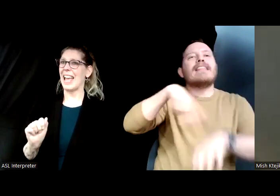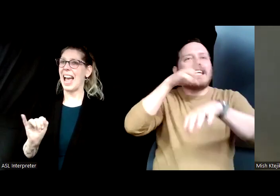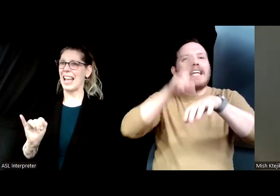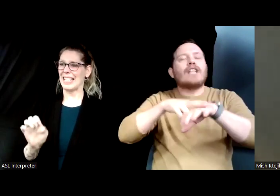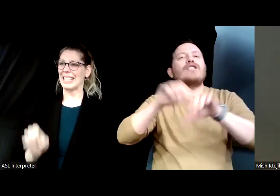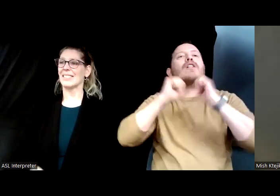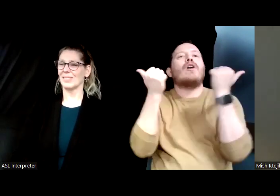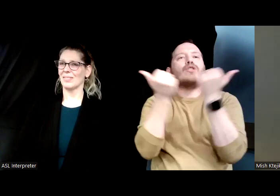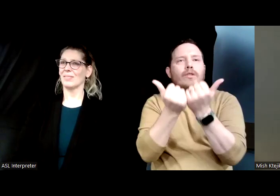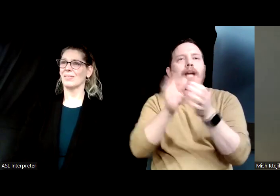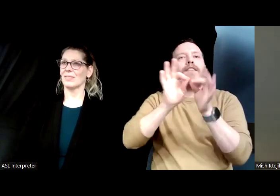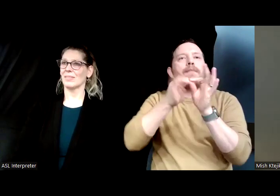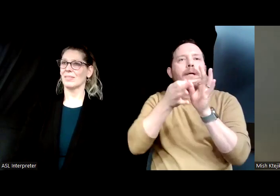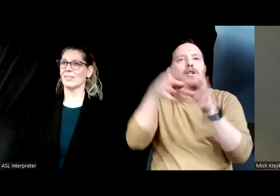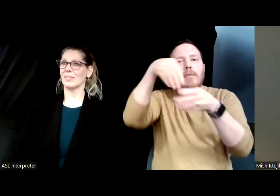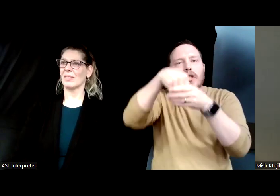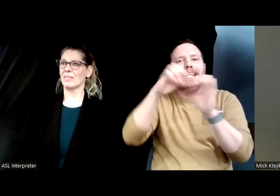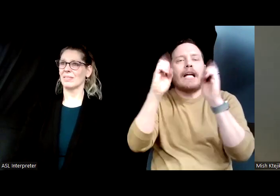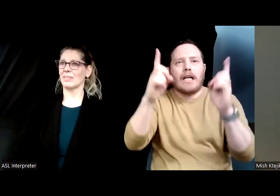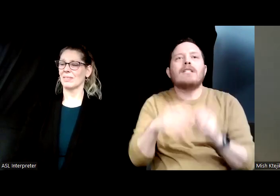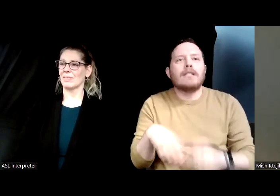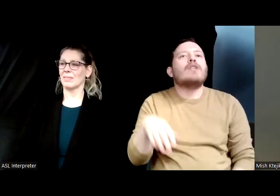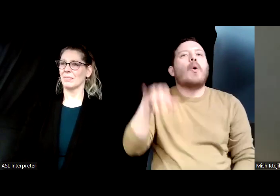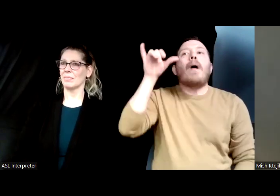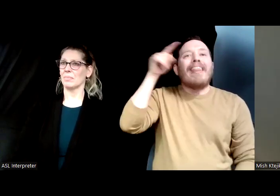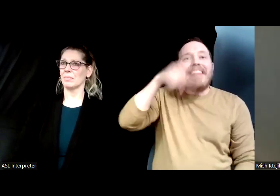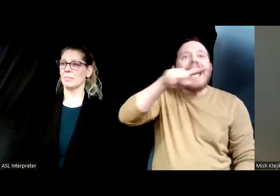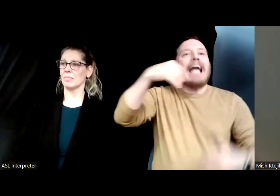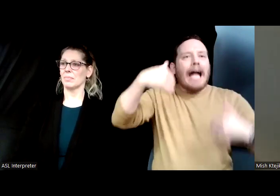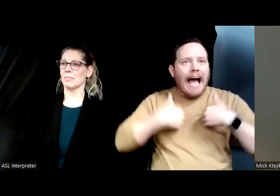NAIE, the National Association of Interpreters in Education.